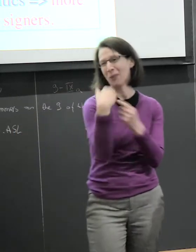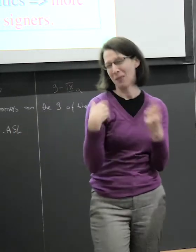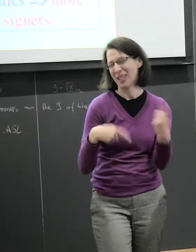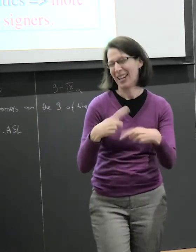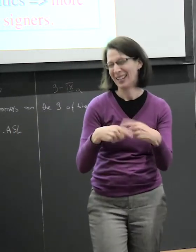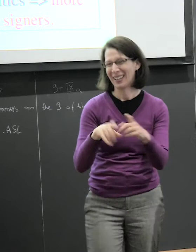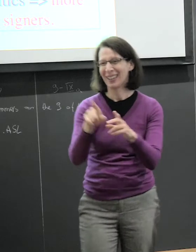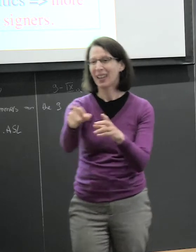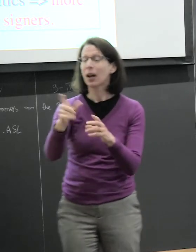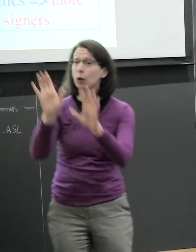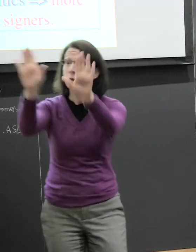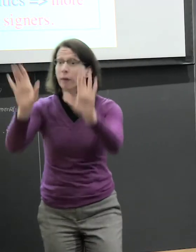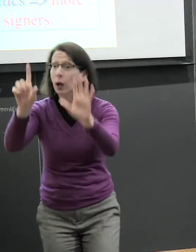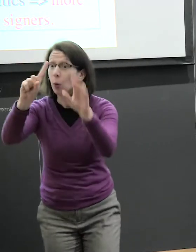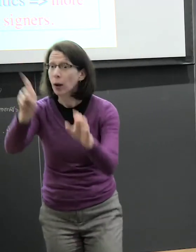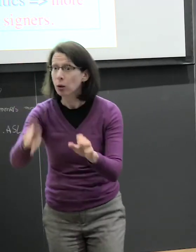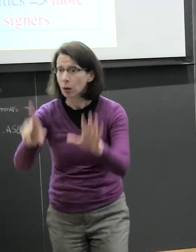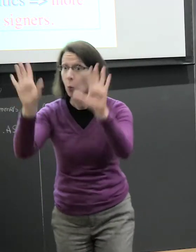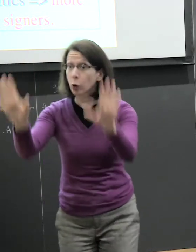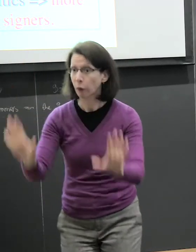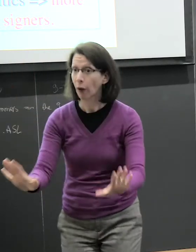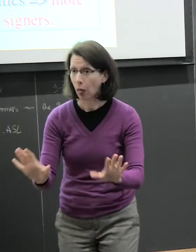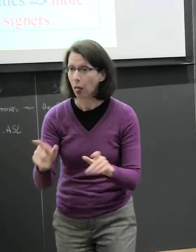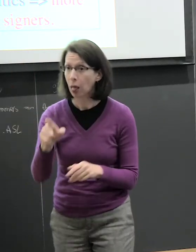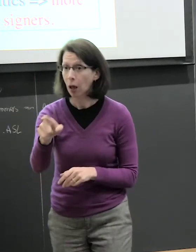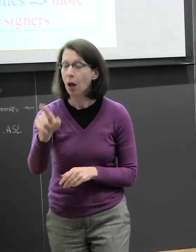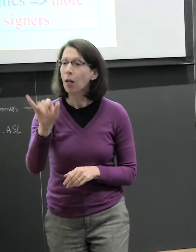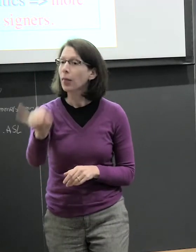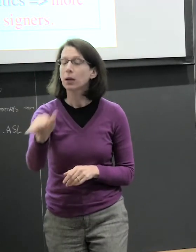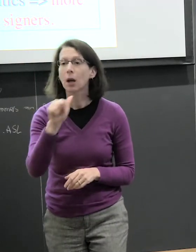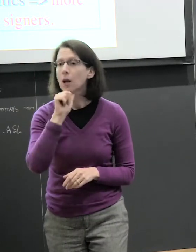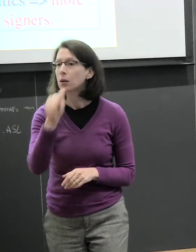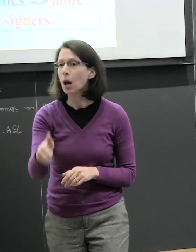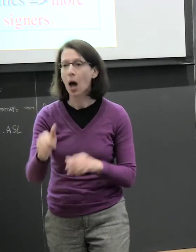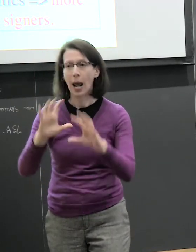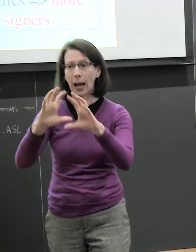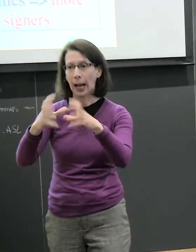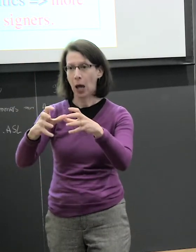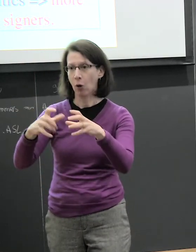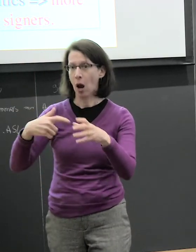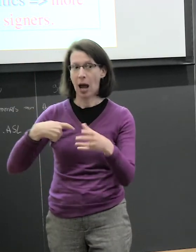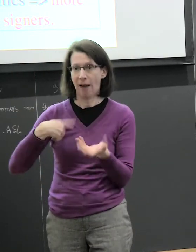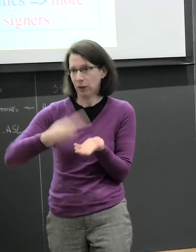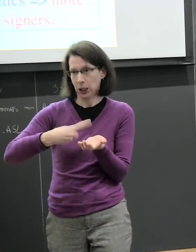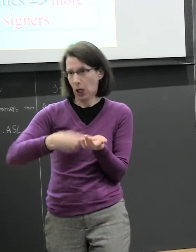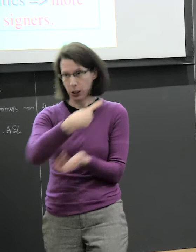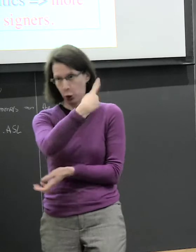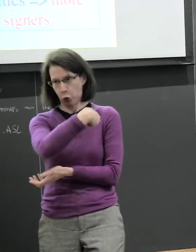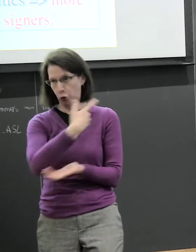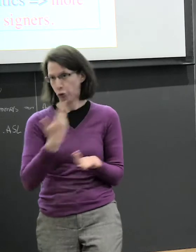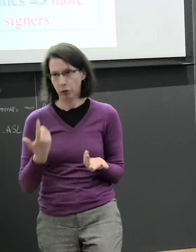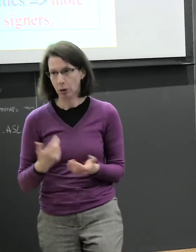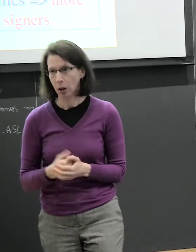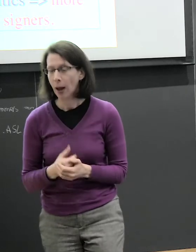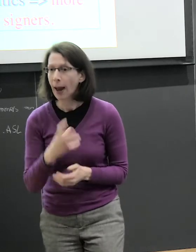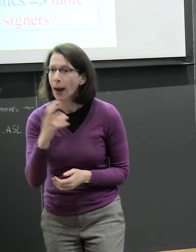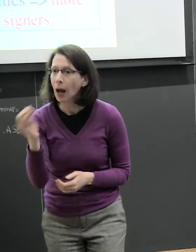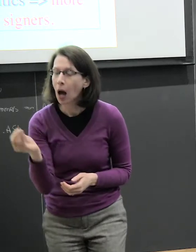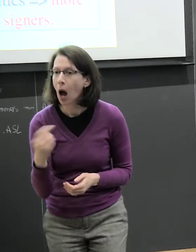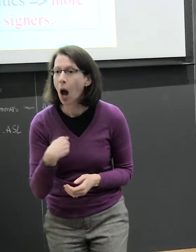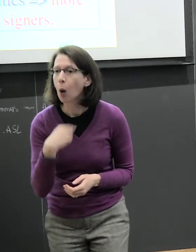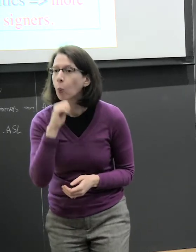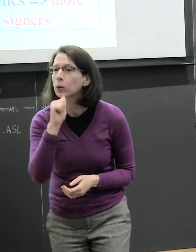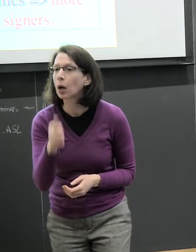question. This is really a wonderful question. So this is not a category I have discussed here. And I